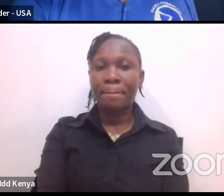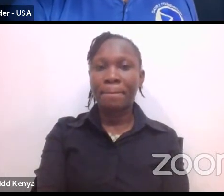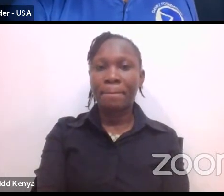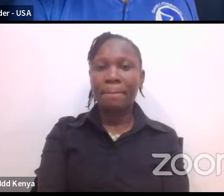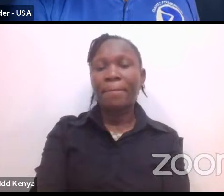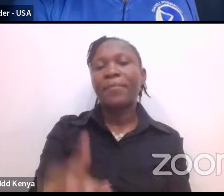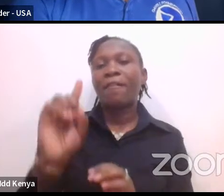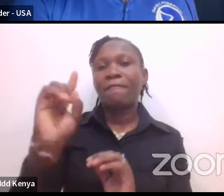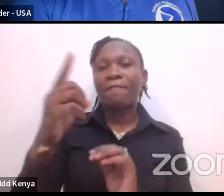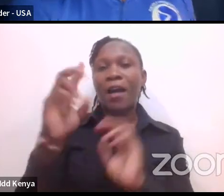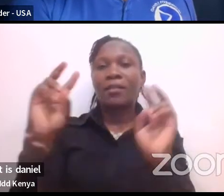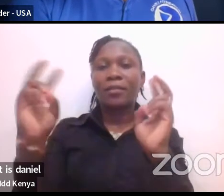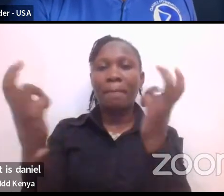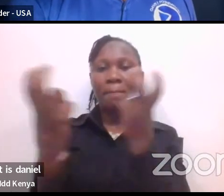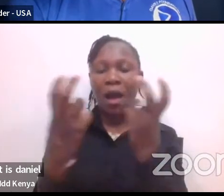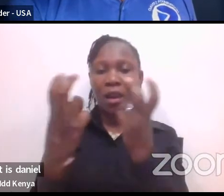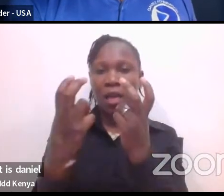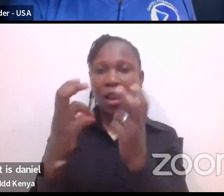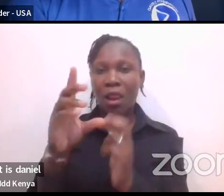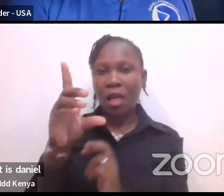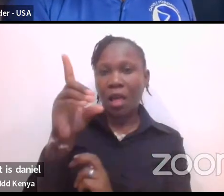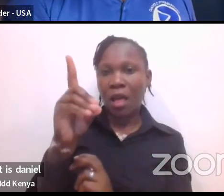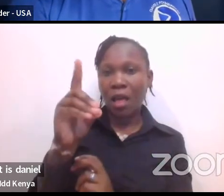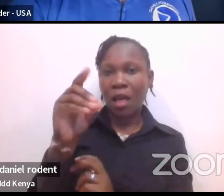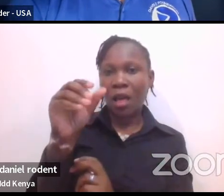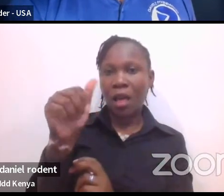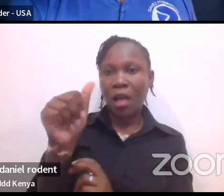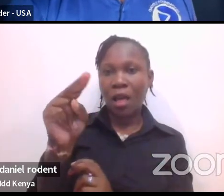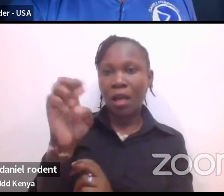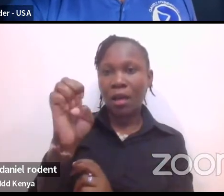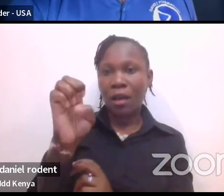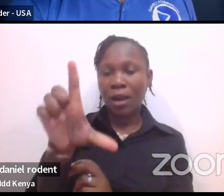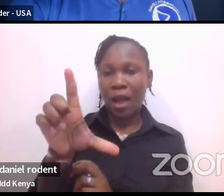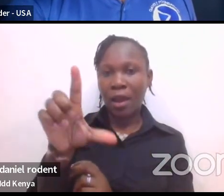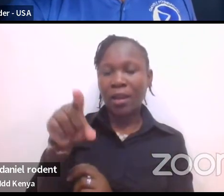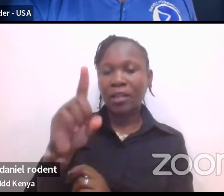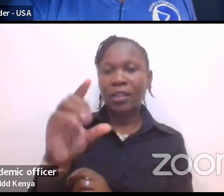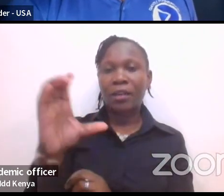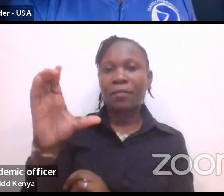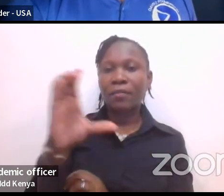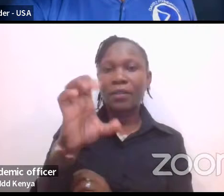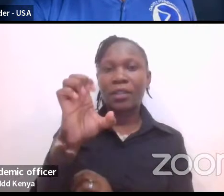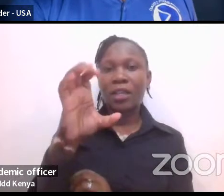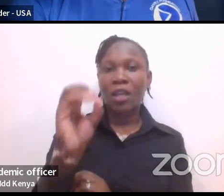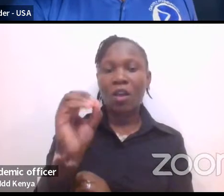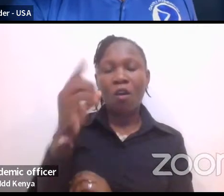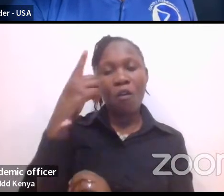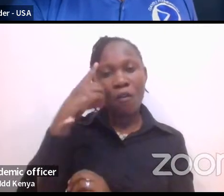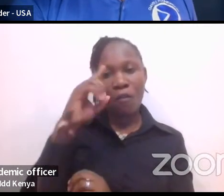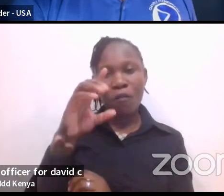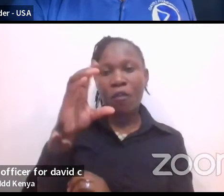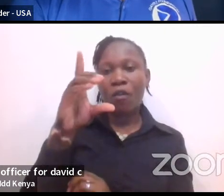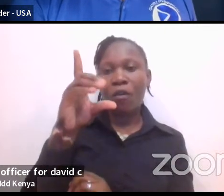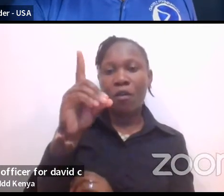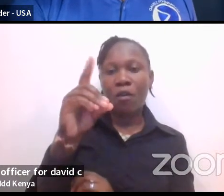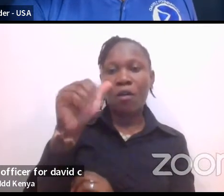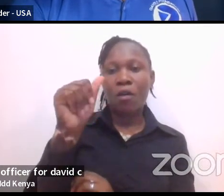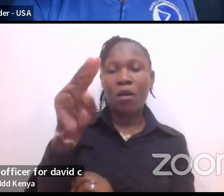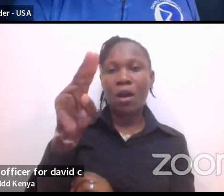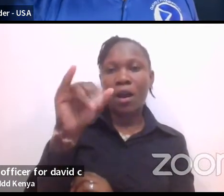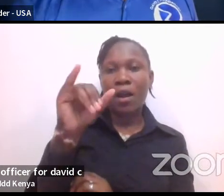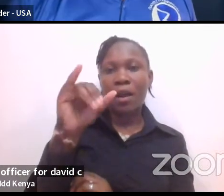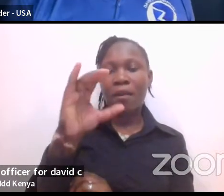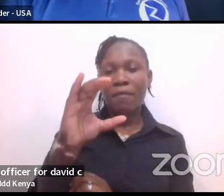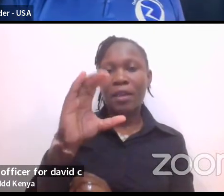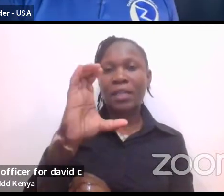Roeder. He is the Chief Academic Officer for David Z Foundation, an education specialist